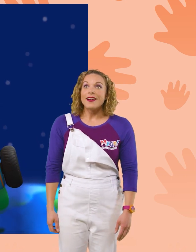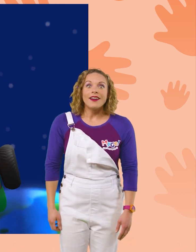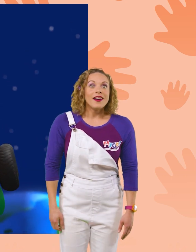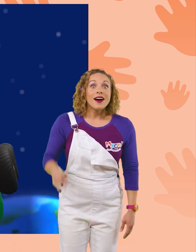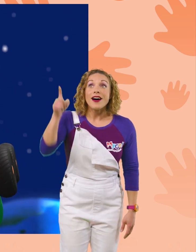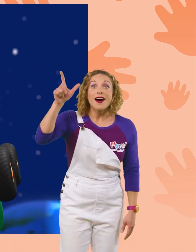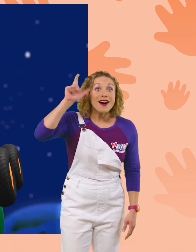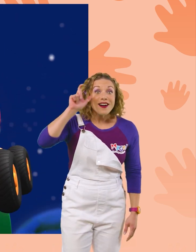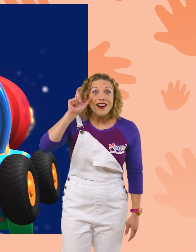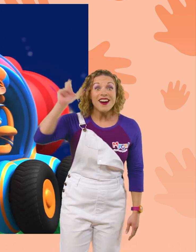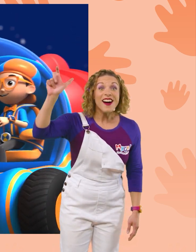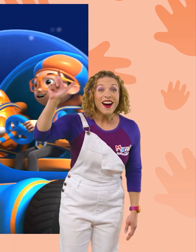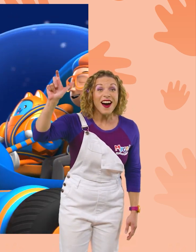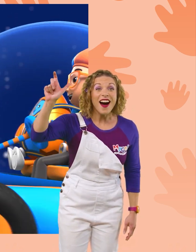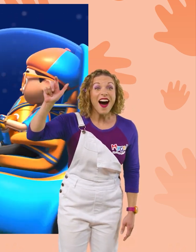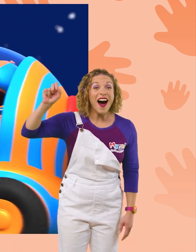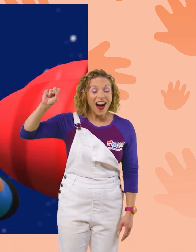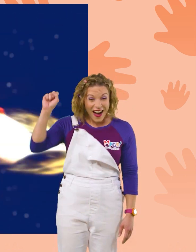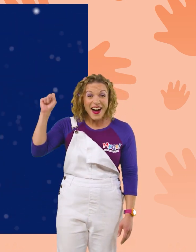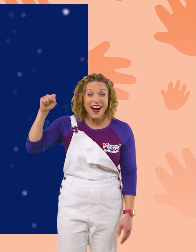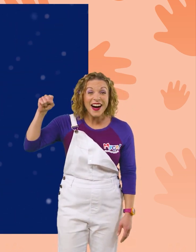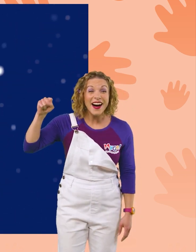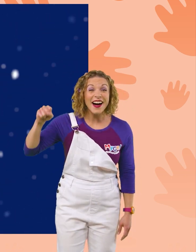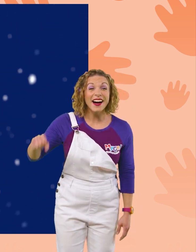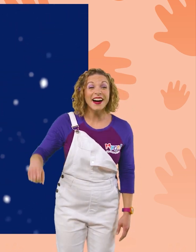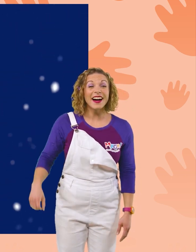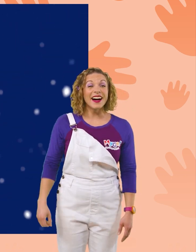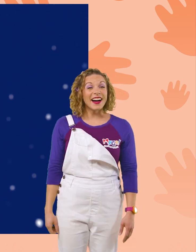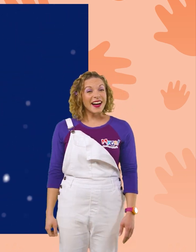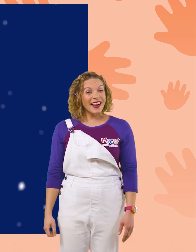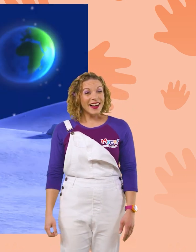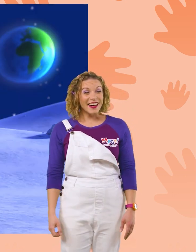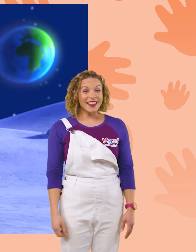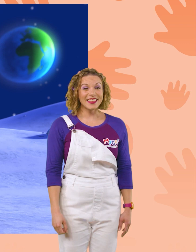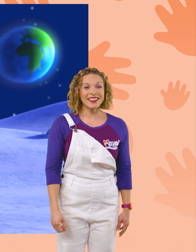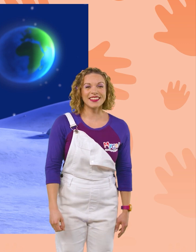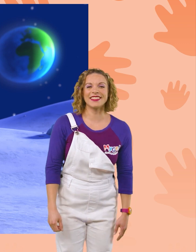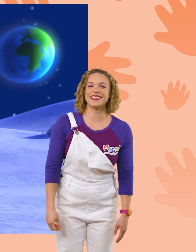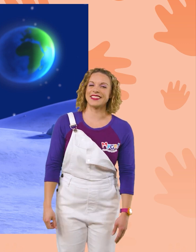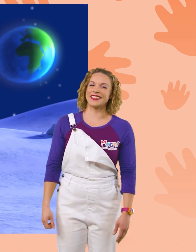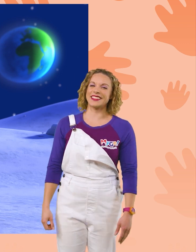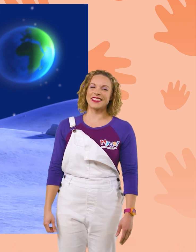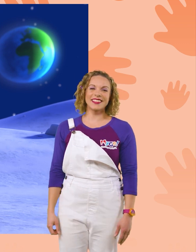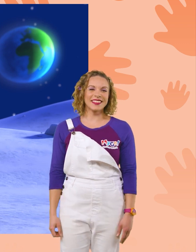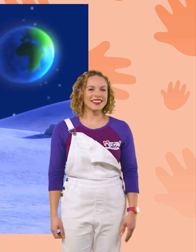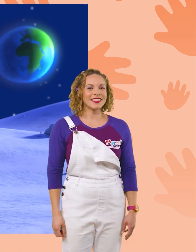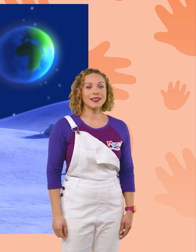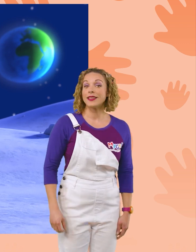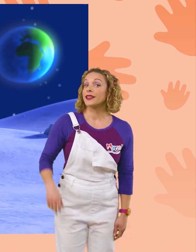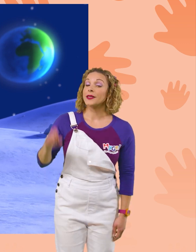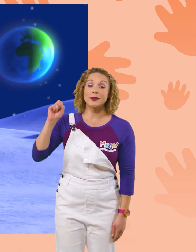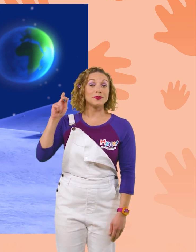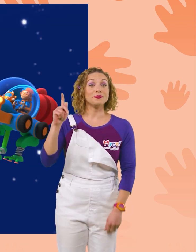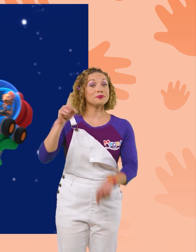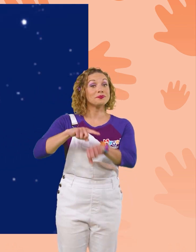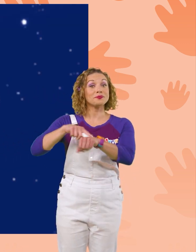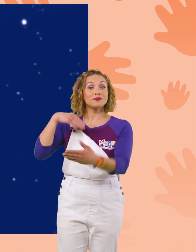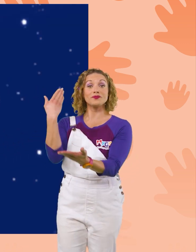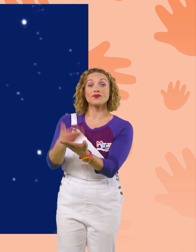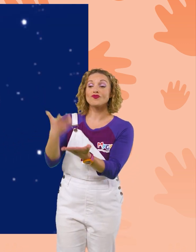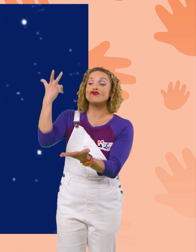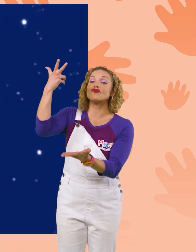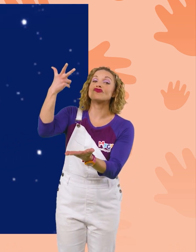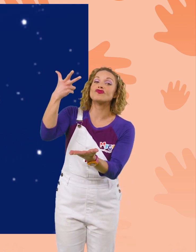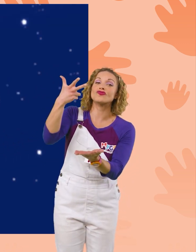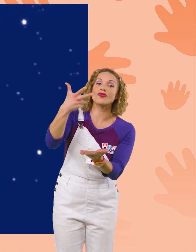And there's the moon! Yeah! Okay, time